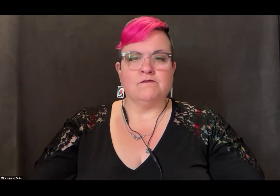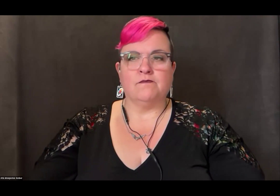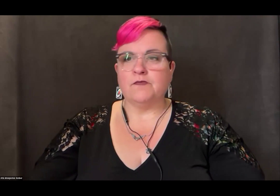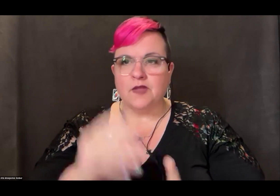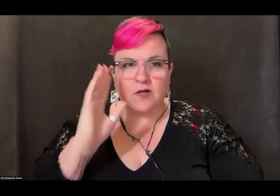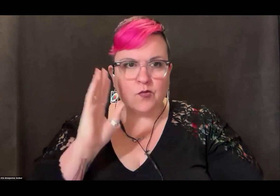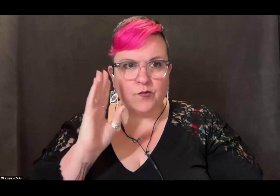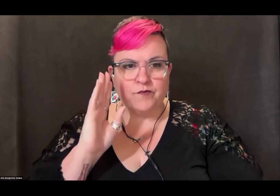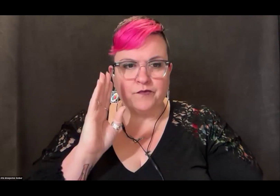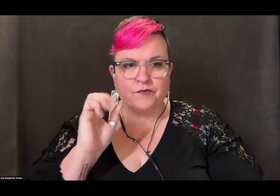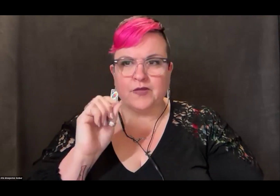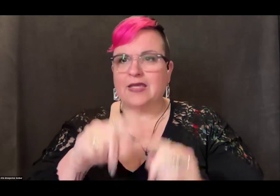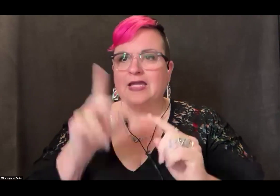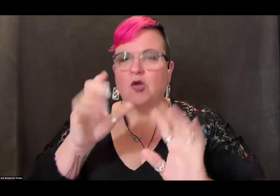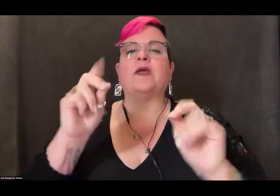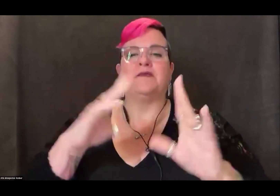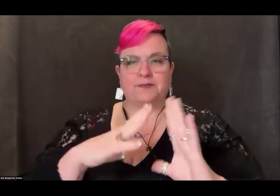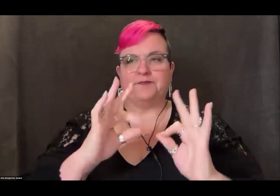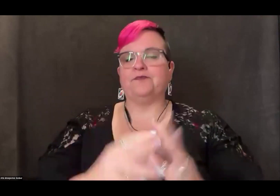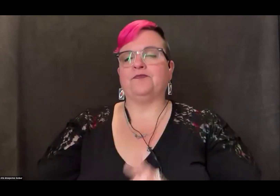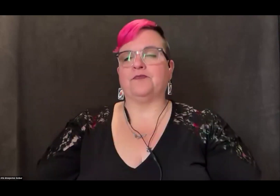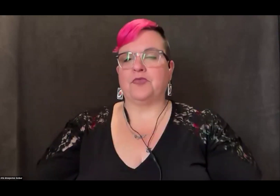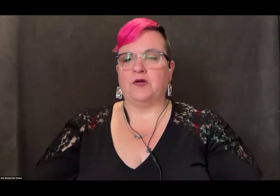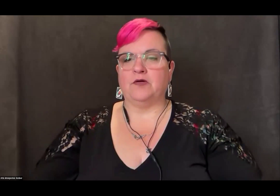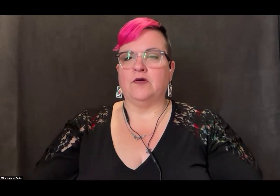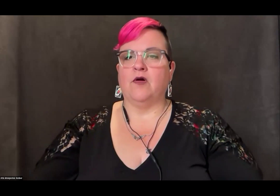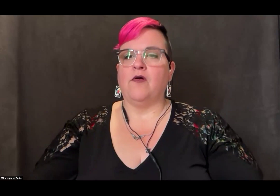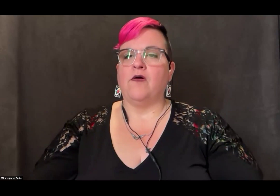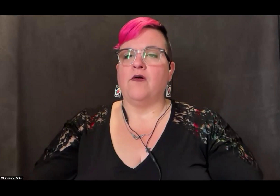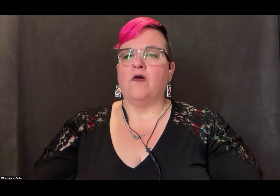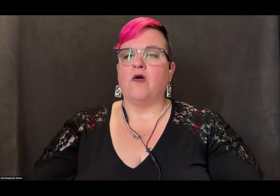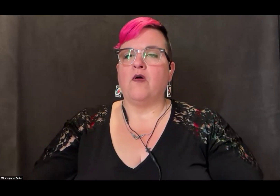Hello? You can hear you. Okay. So